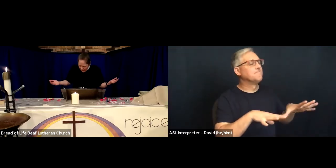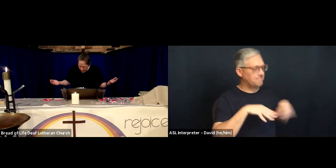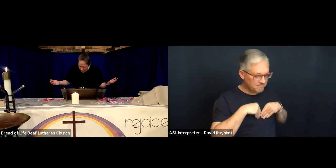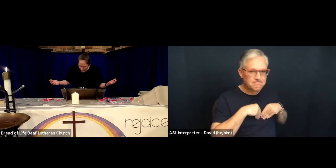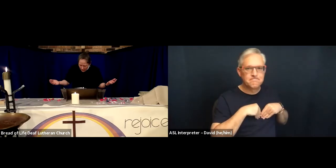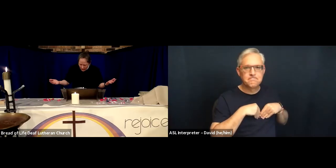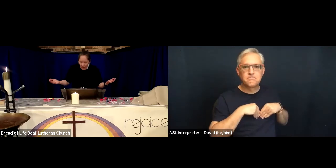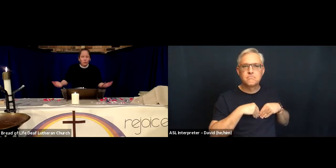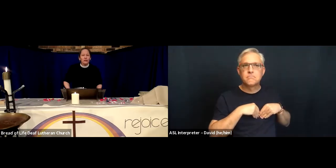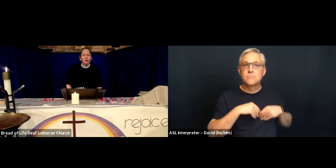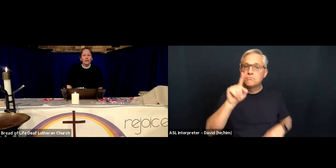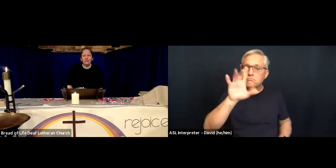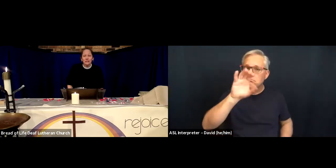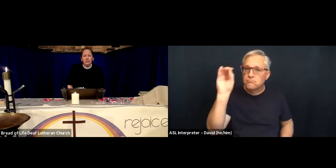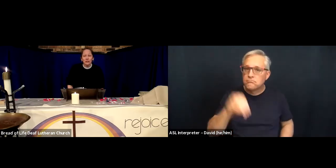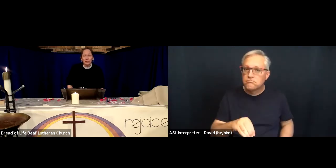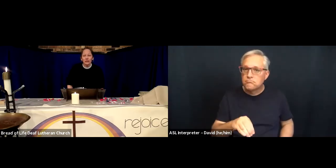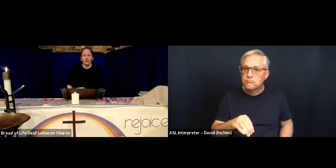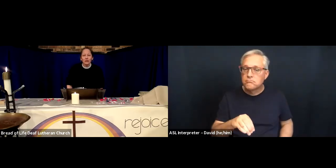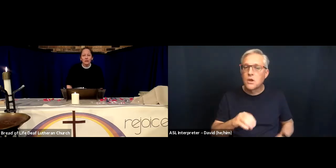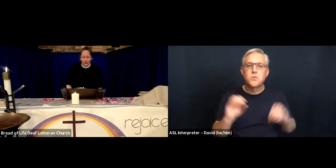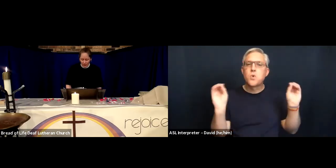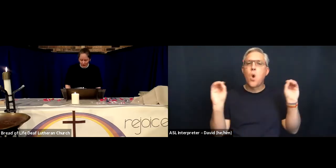Fully. Without hesitation.